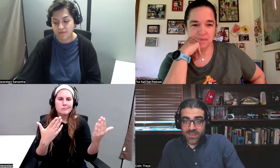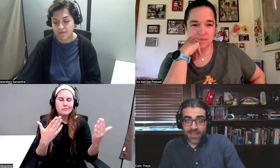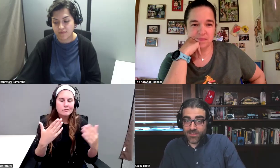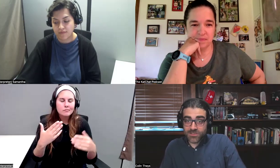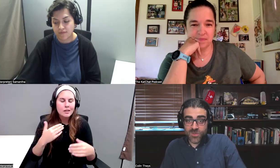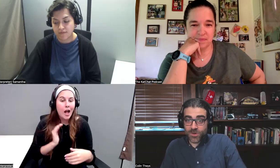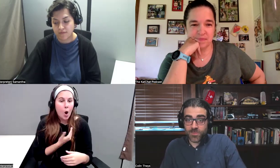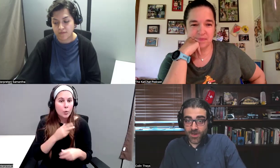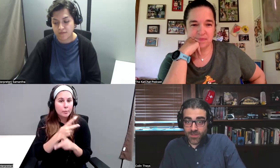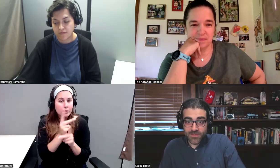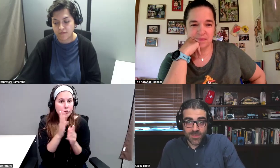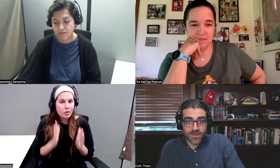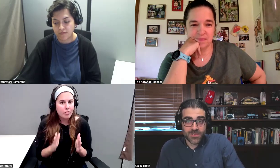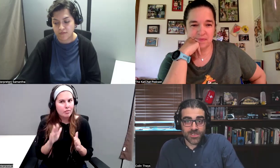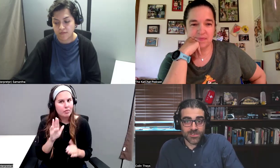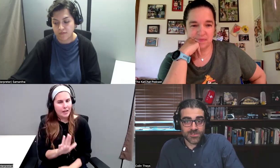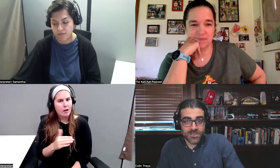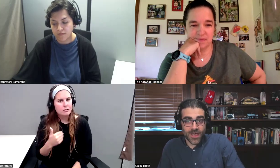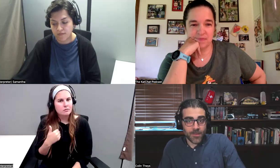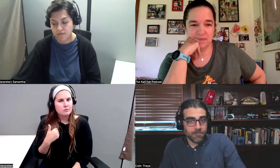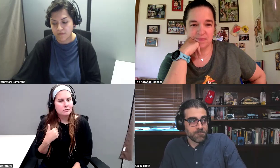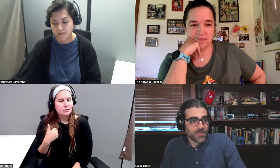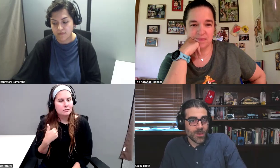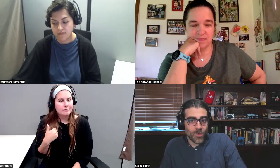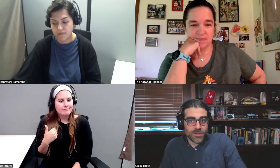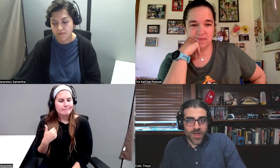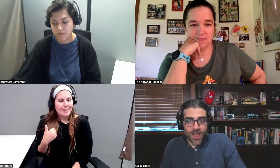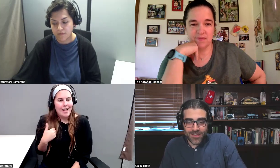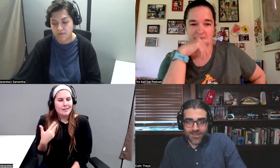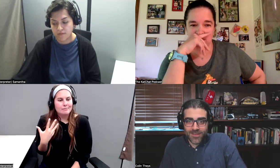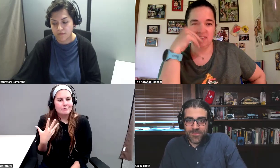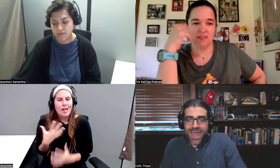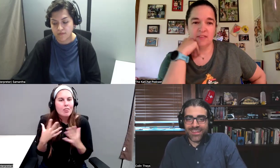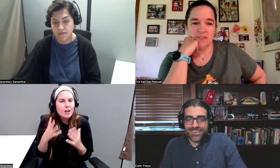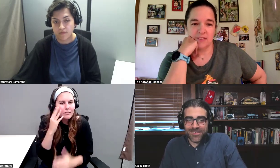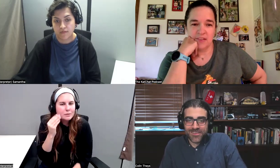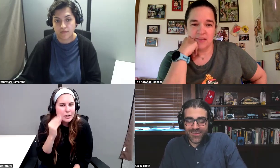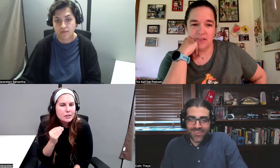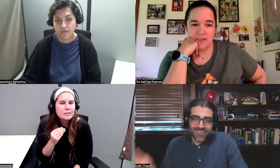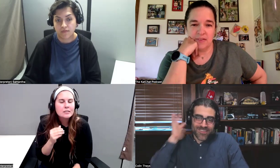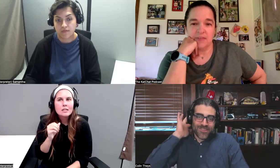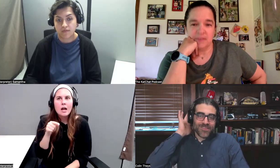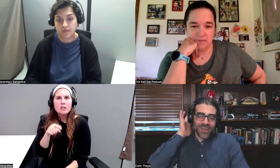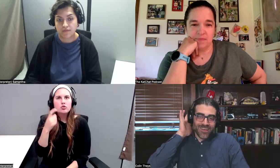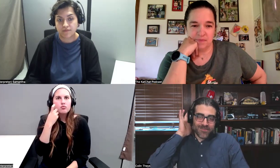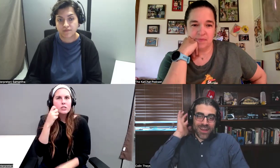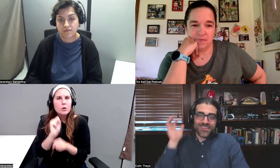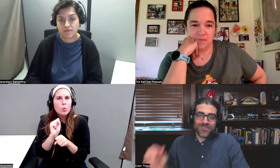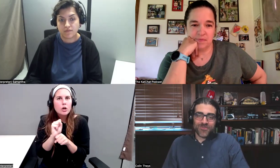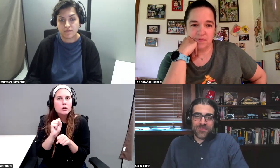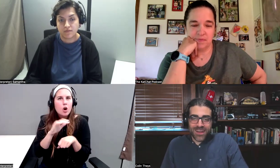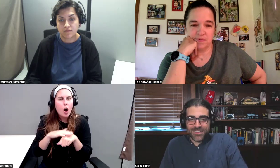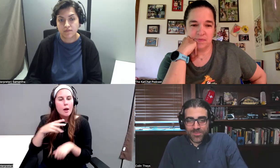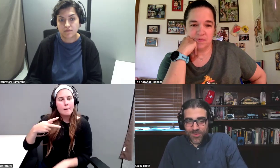was fantastic, super experienced. She had just worked on Paddington,